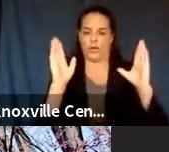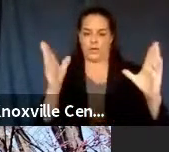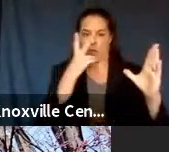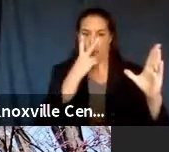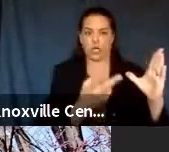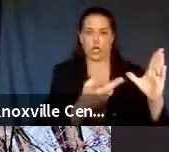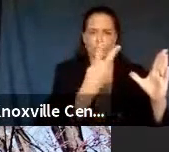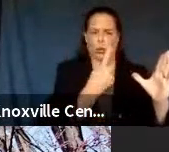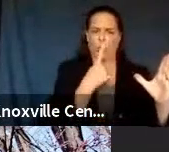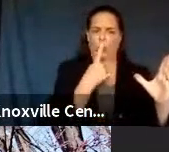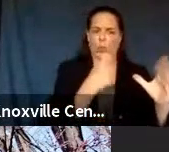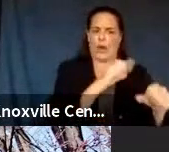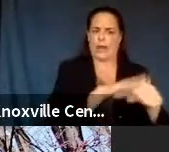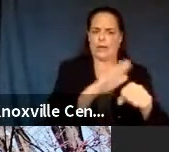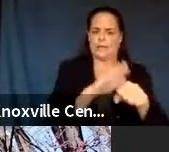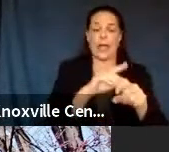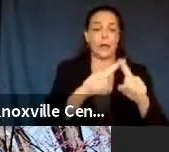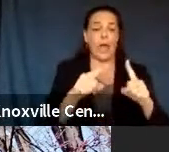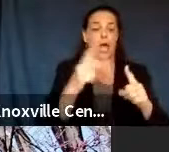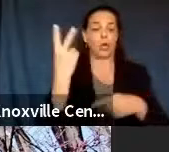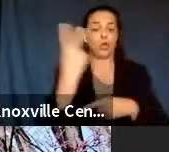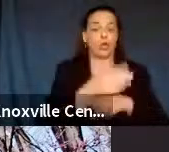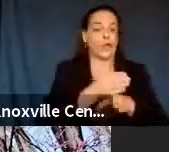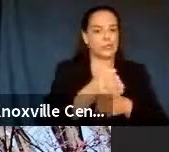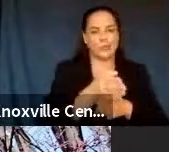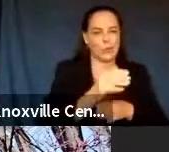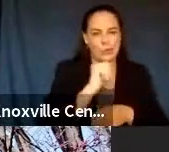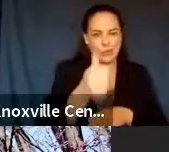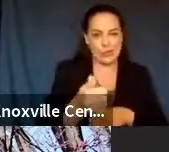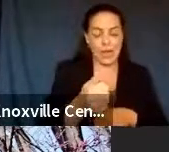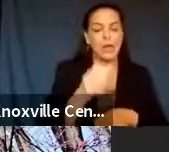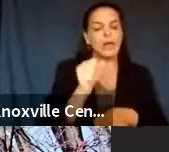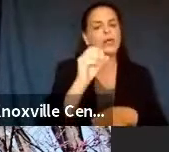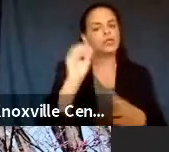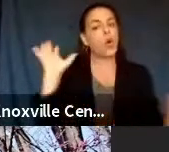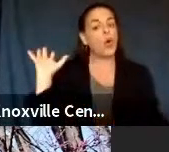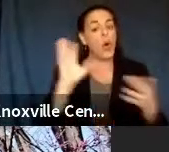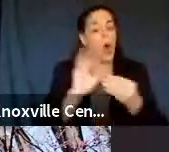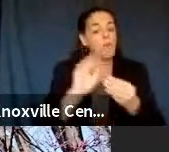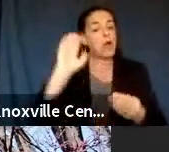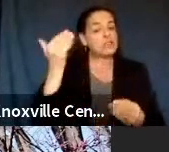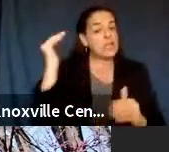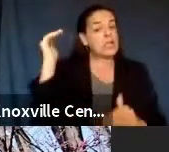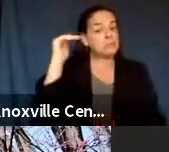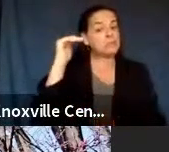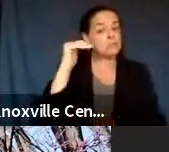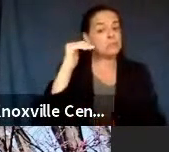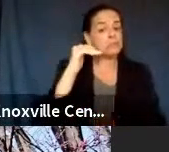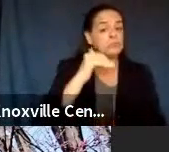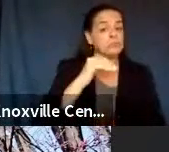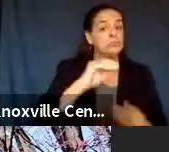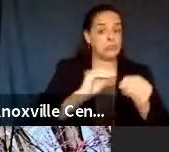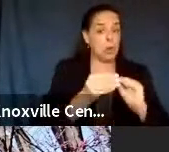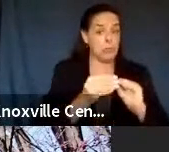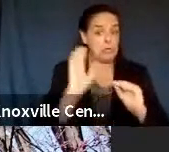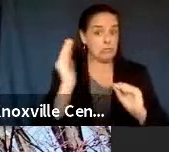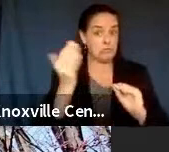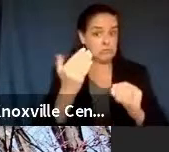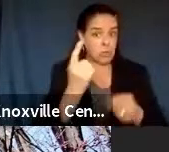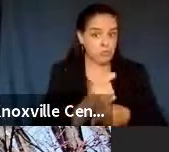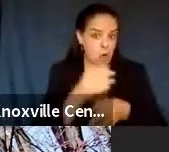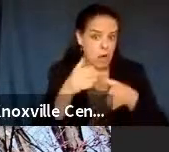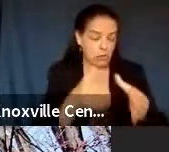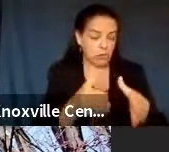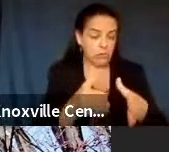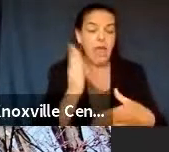not on consistent days. Overall, the data indicates statistical decreases and is trending in the right direction. On average, as